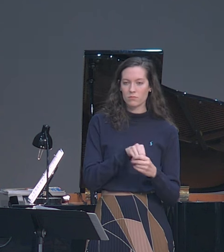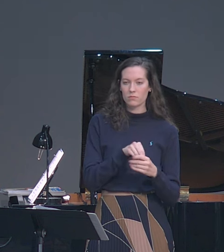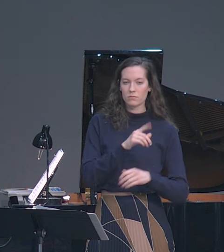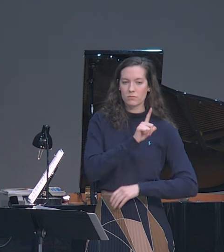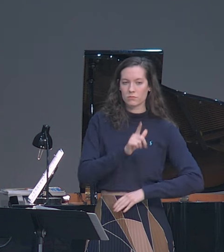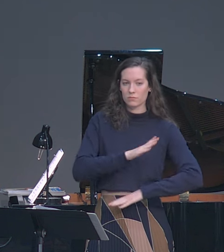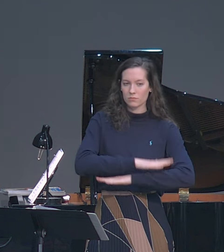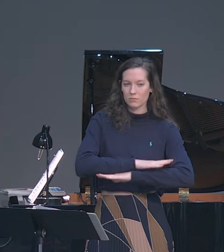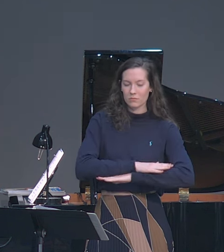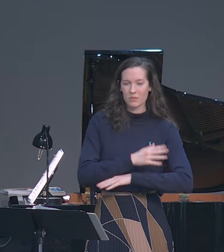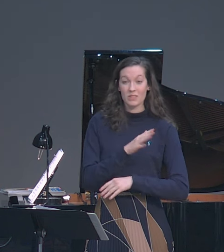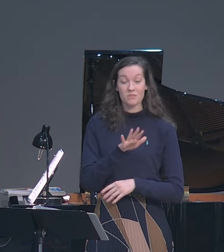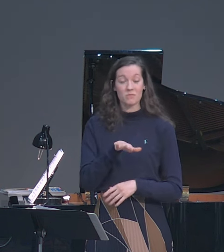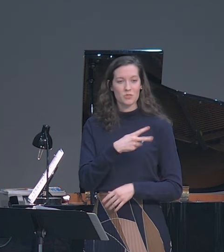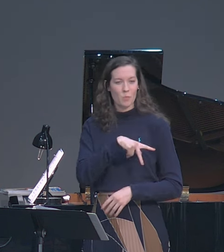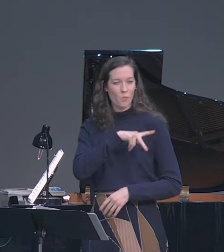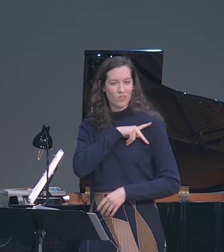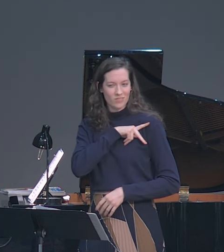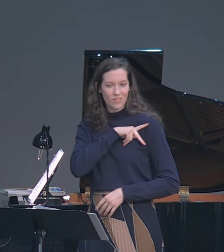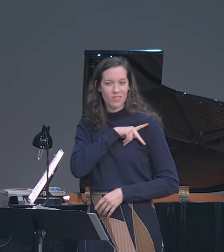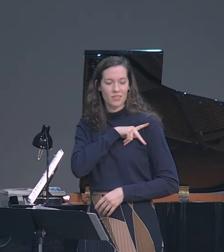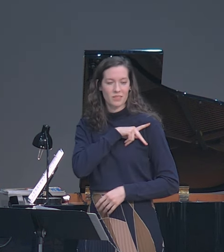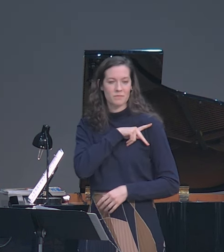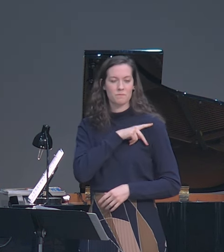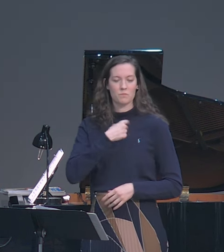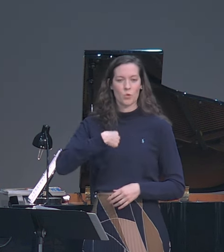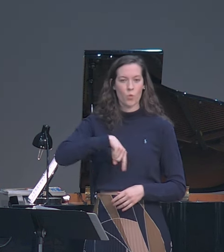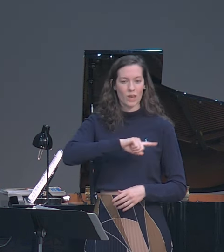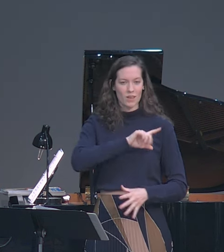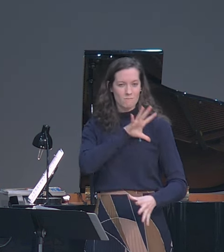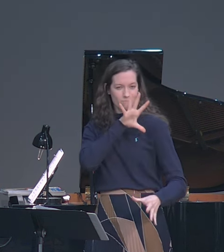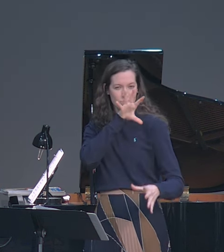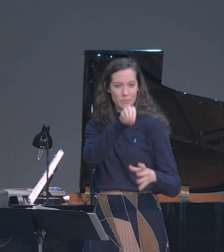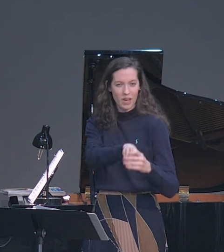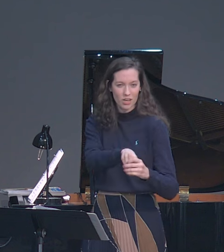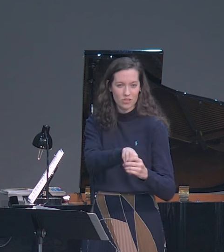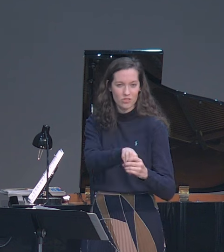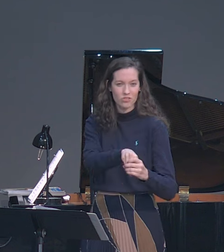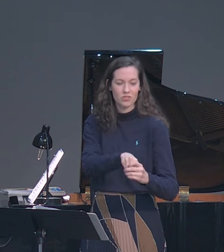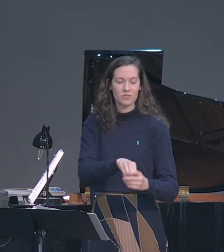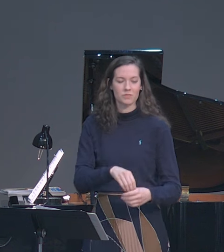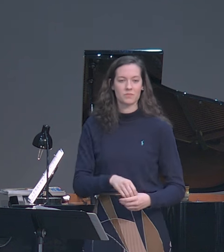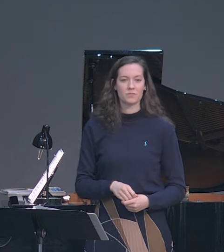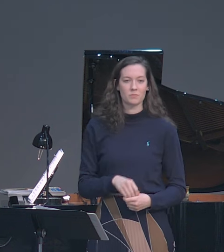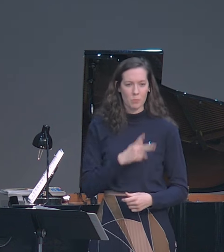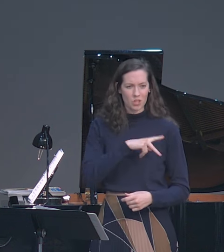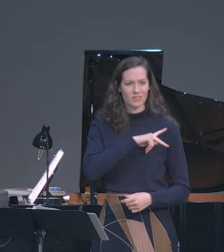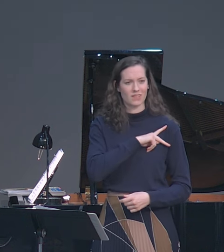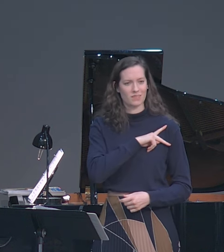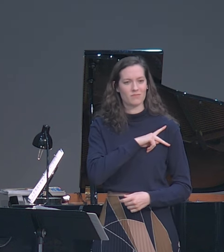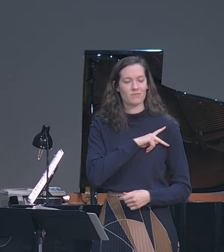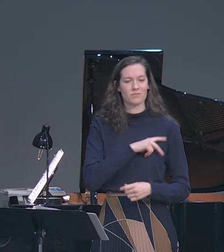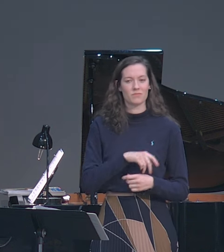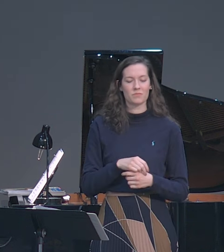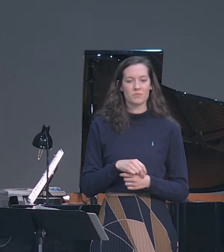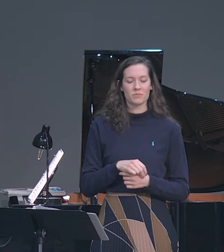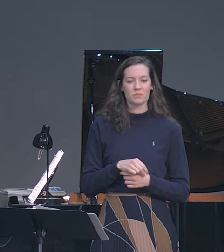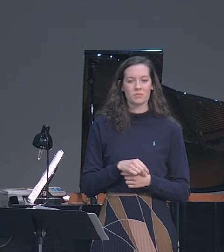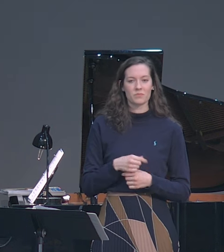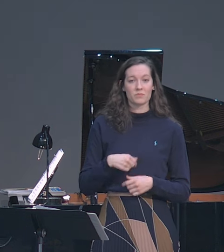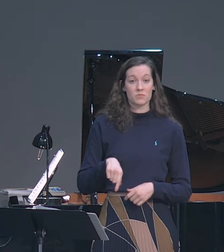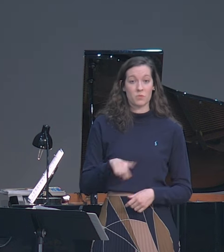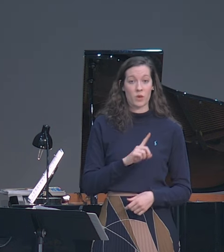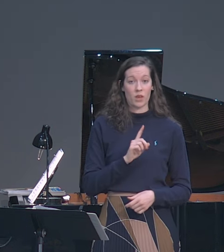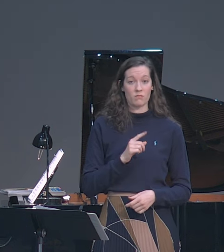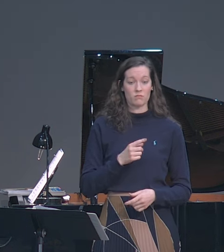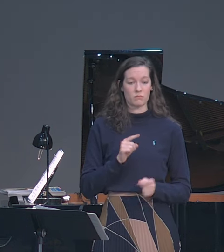personal component where we engage. We personally engage. We don't come to this time